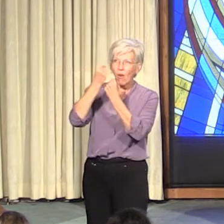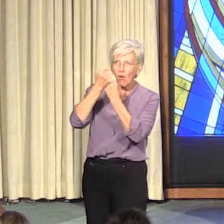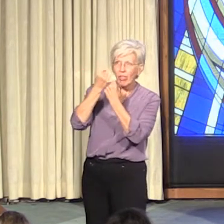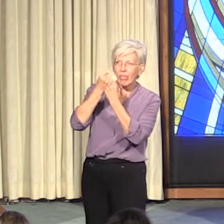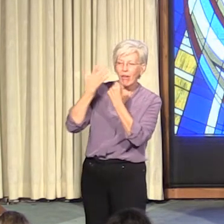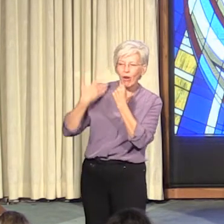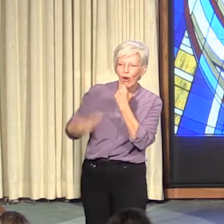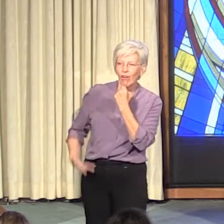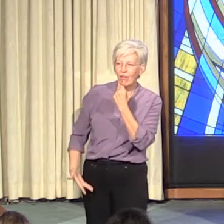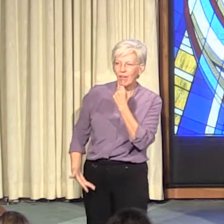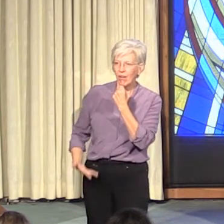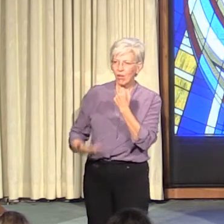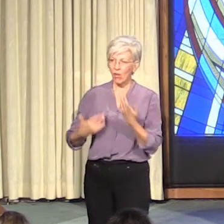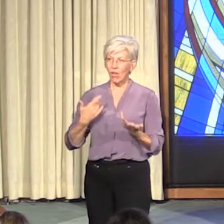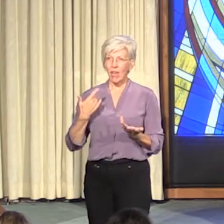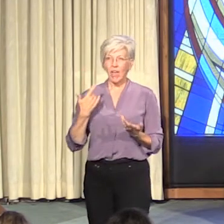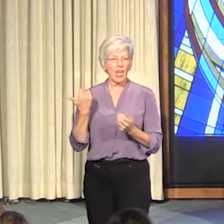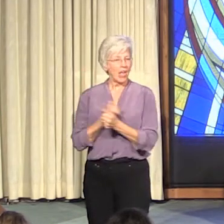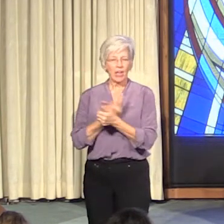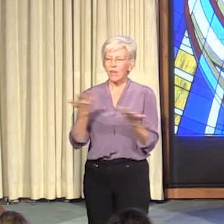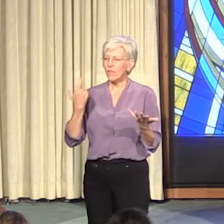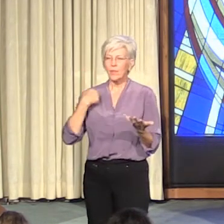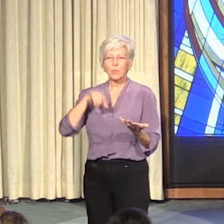All that we have ever needed is there.